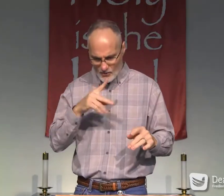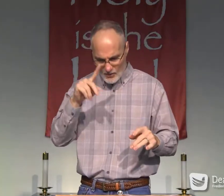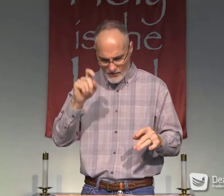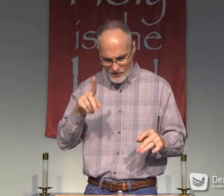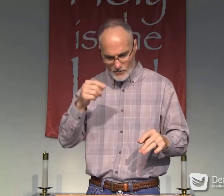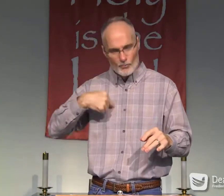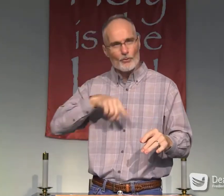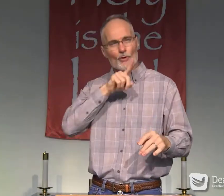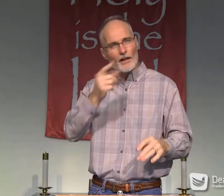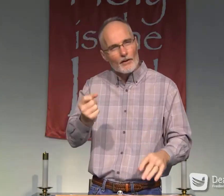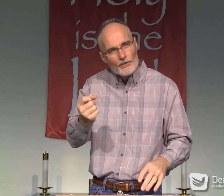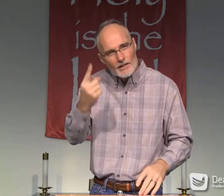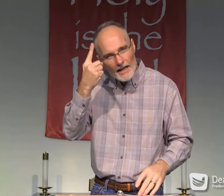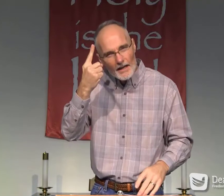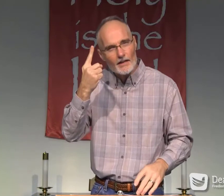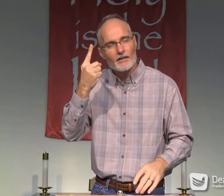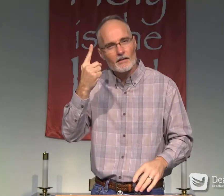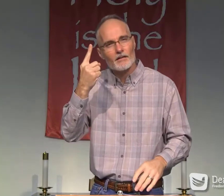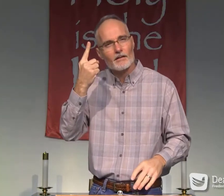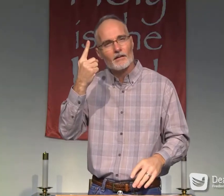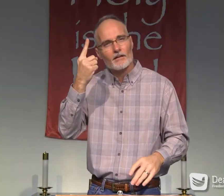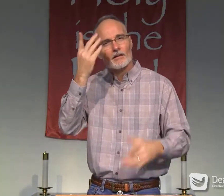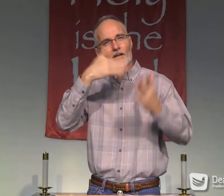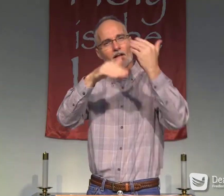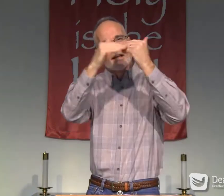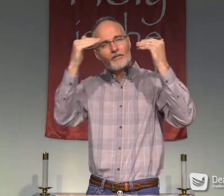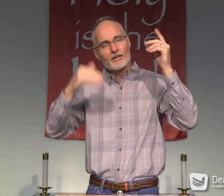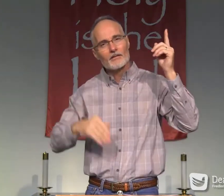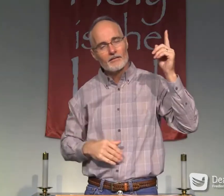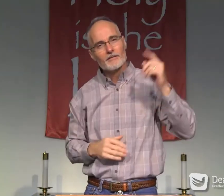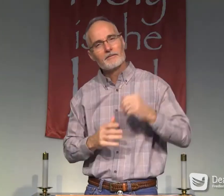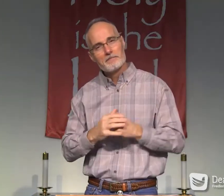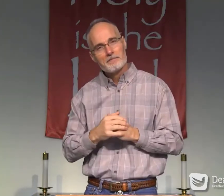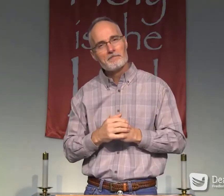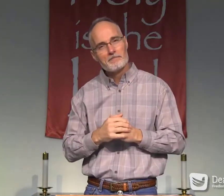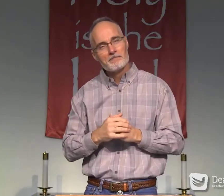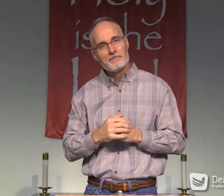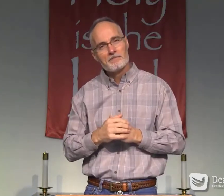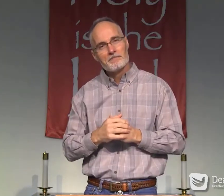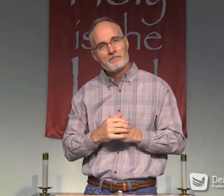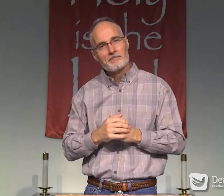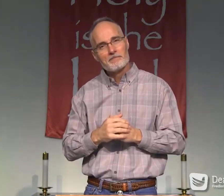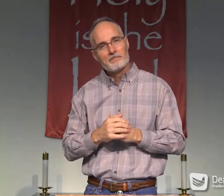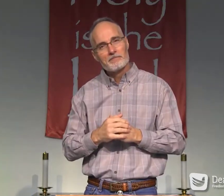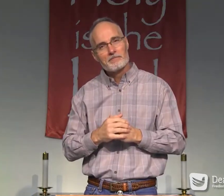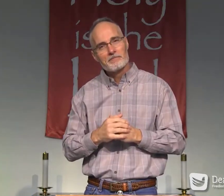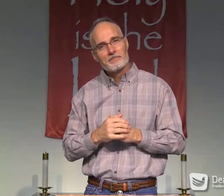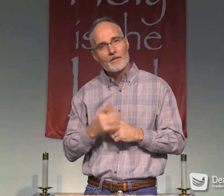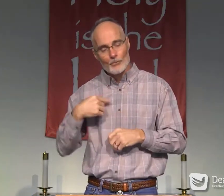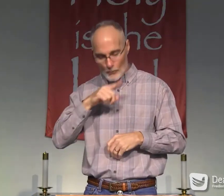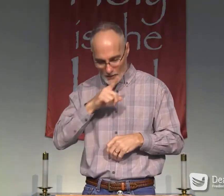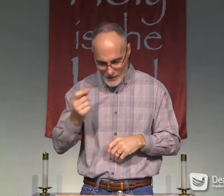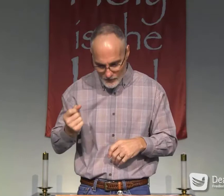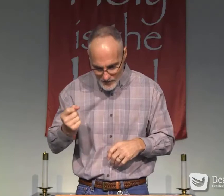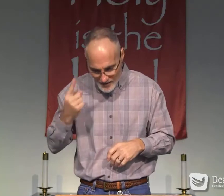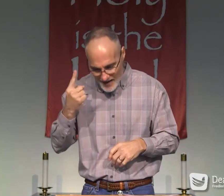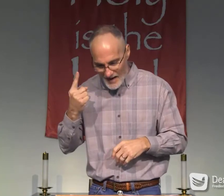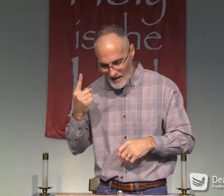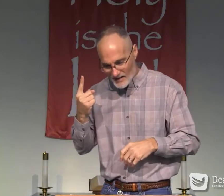too far down this road, but another topic here is, do we really understand heaven?